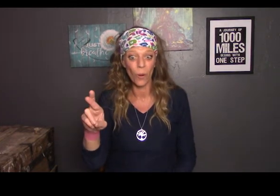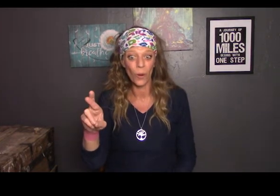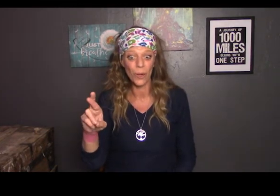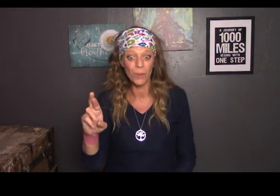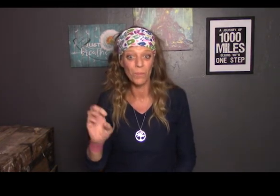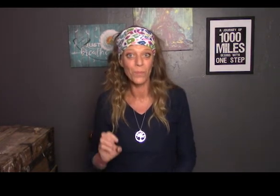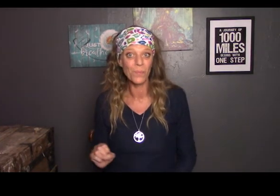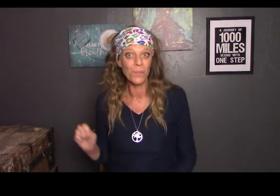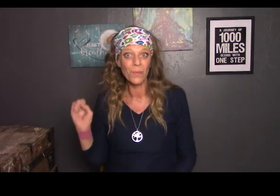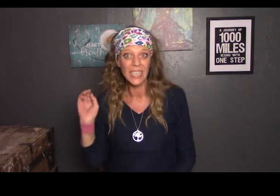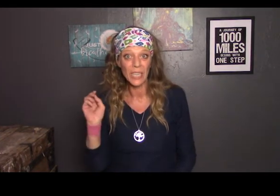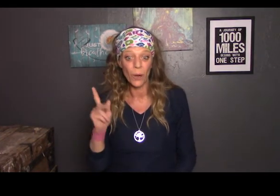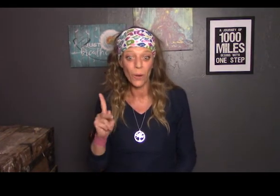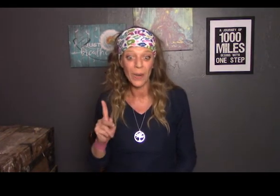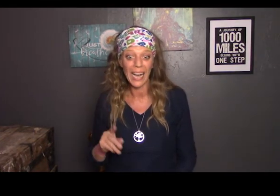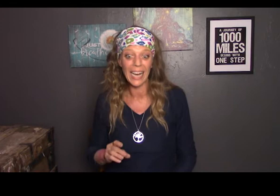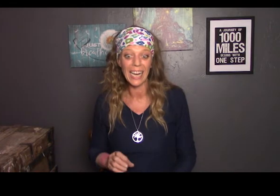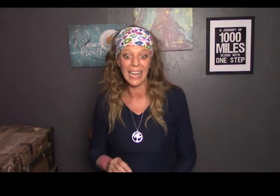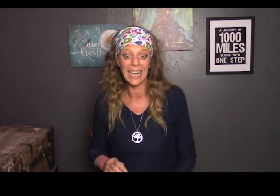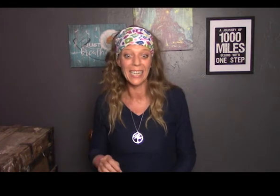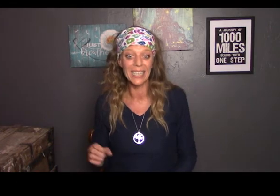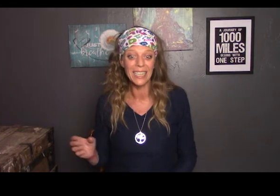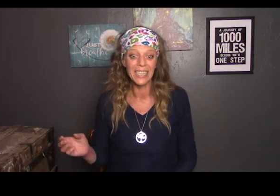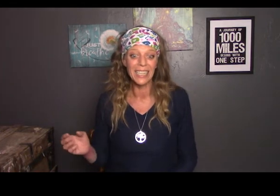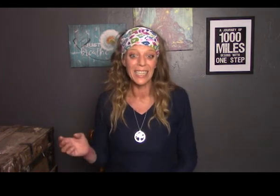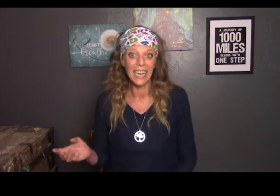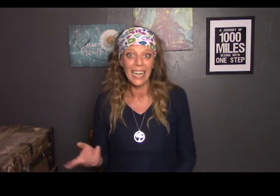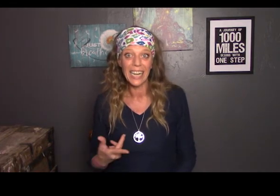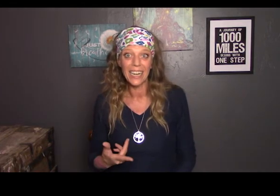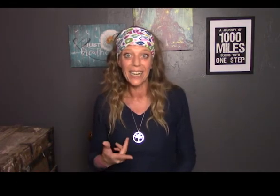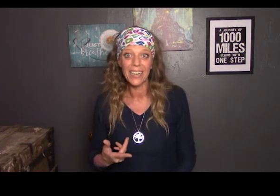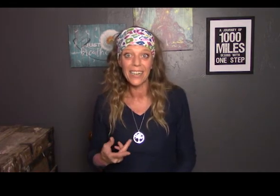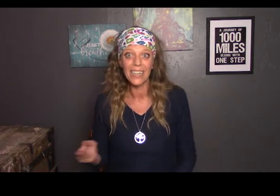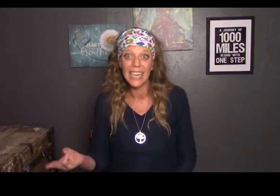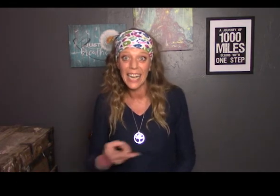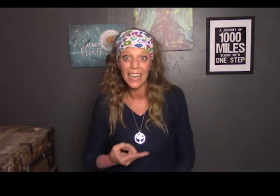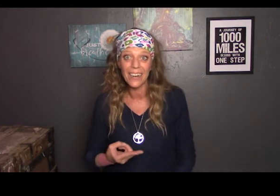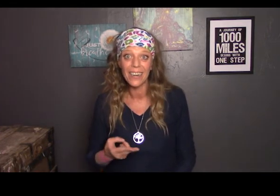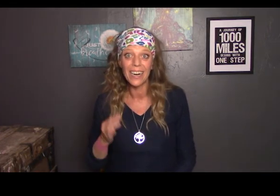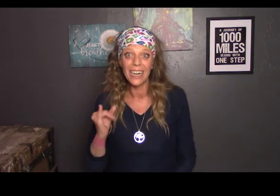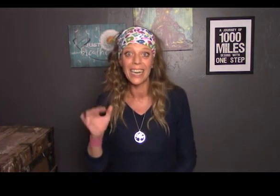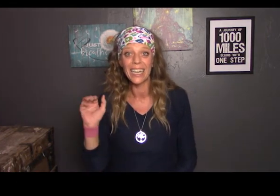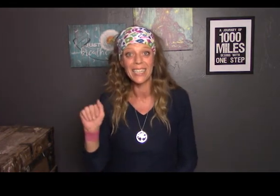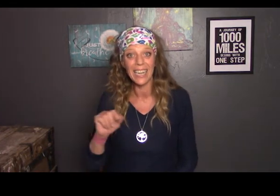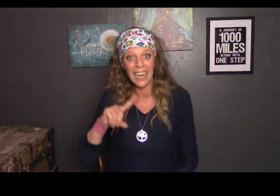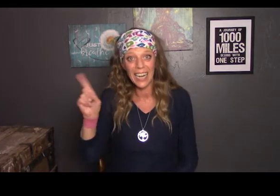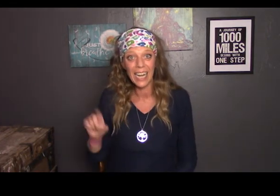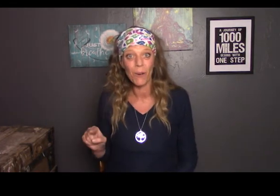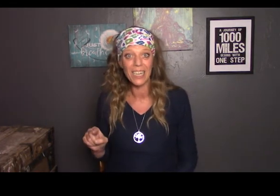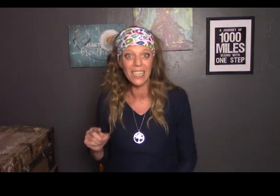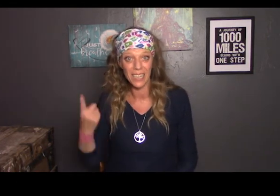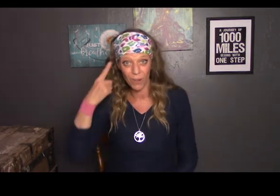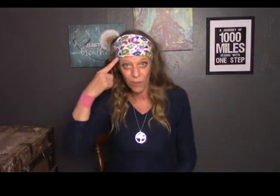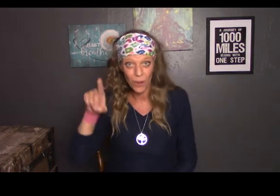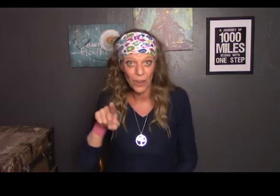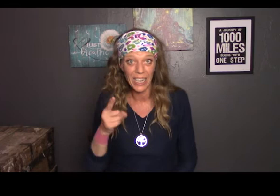or. Okay, here is a question for